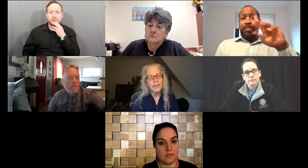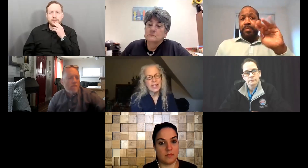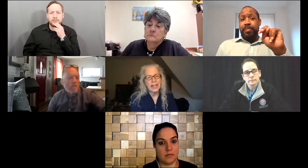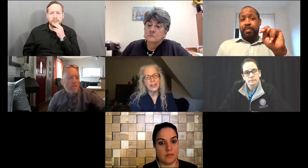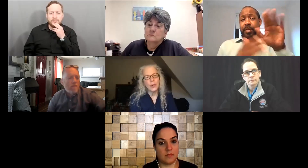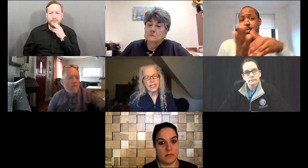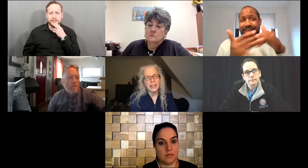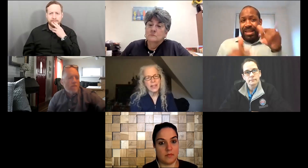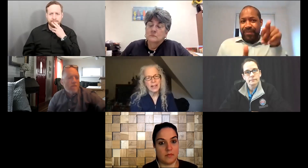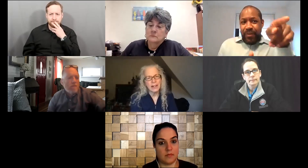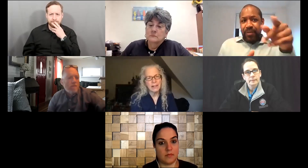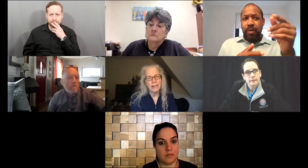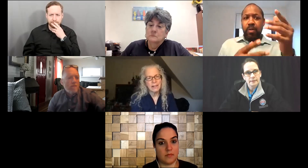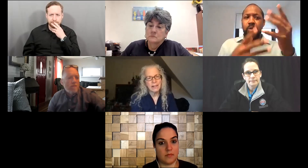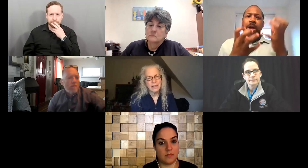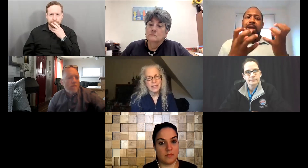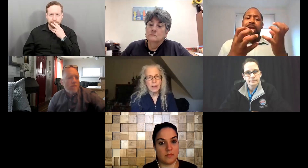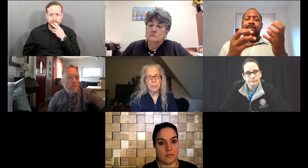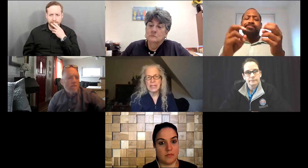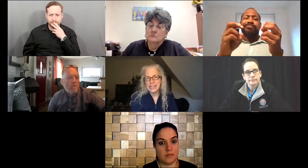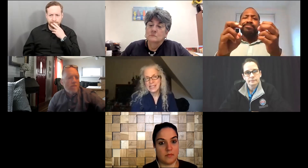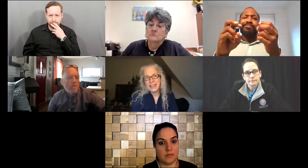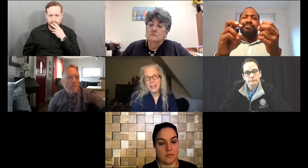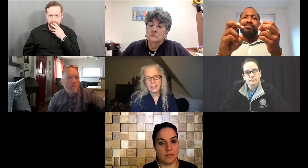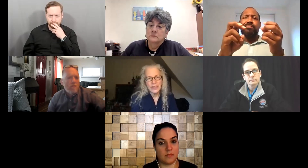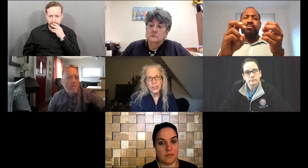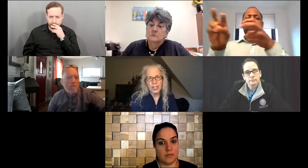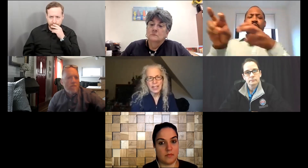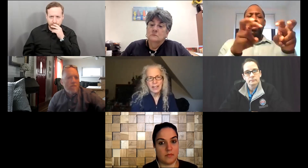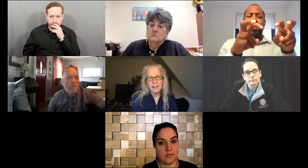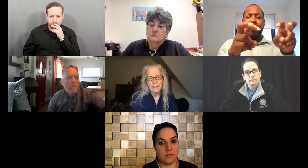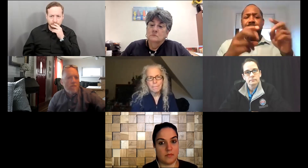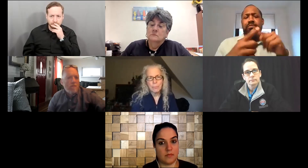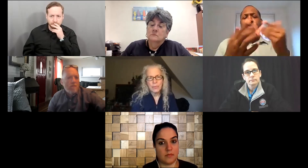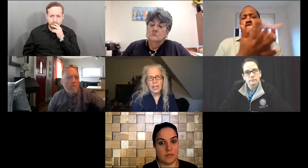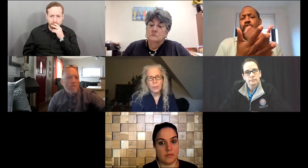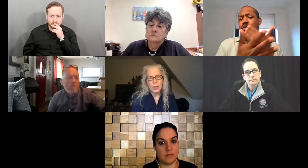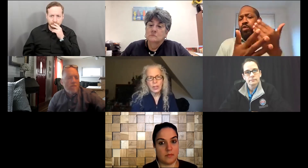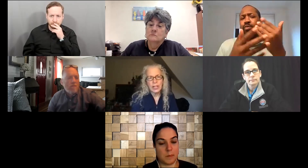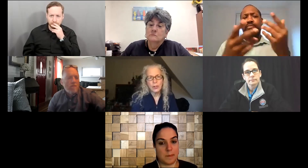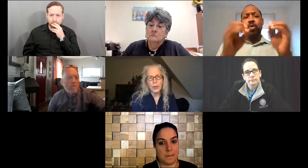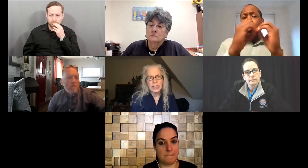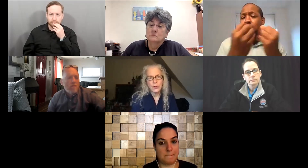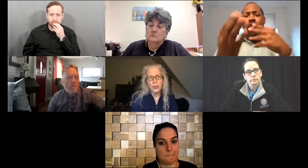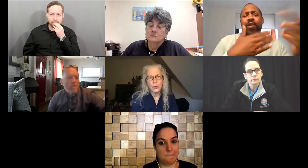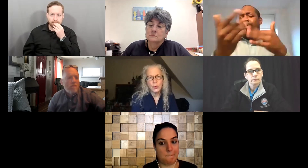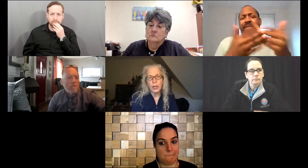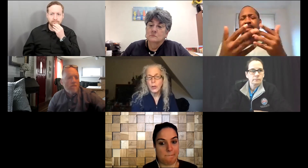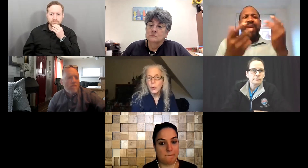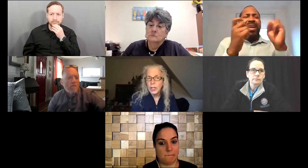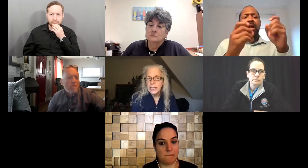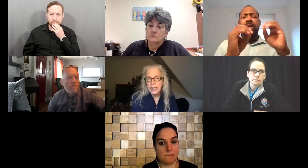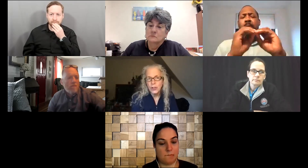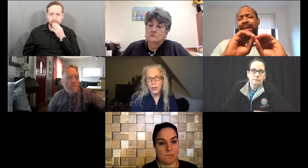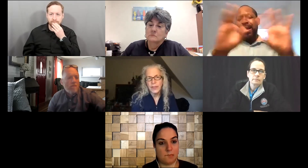the funding I know is still there. The Spelman is still there officially. And whether they could transfer to a